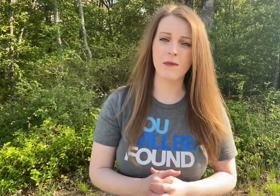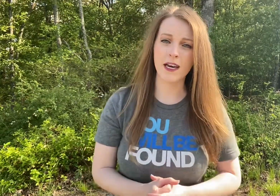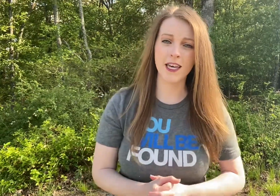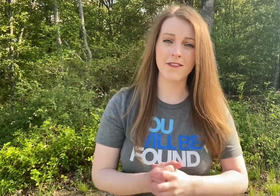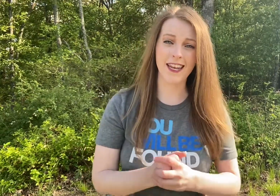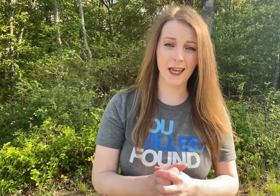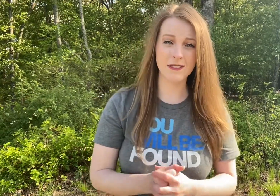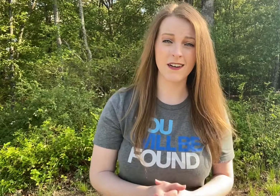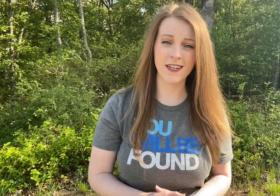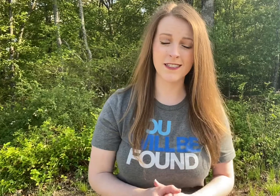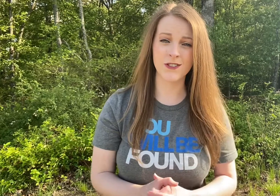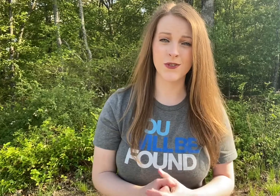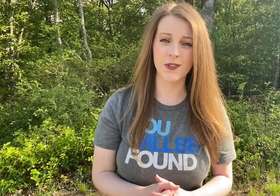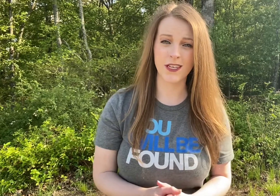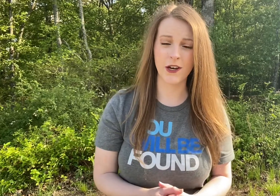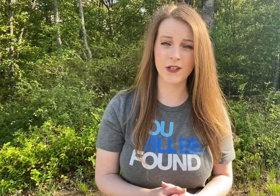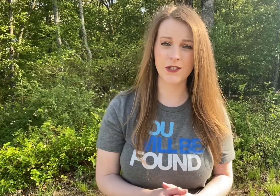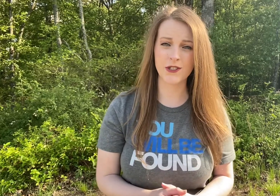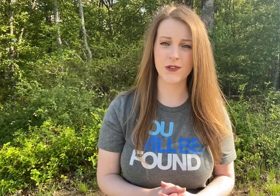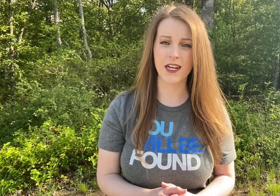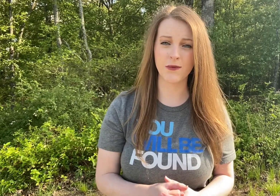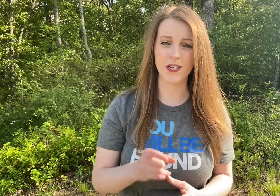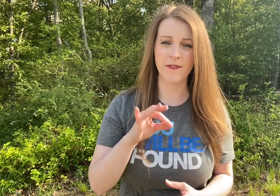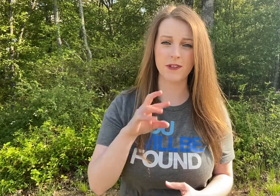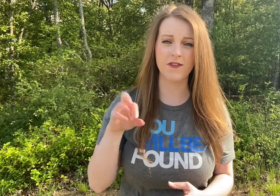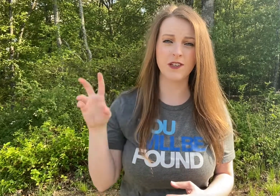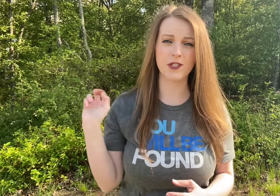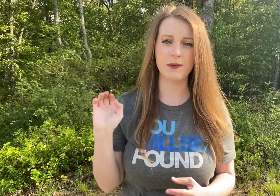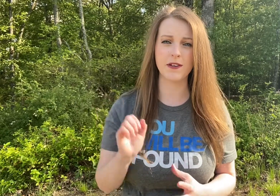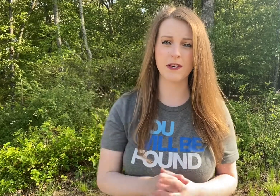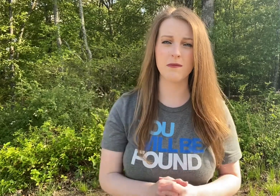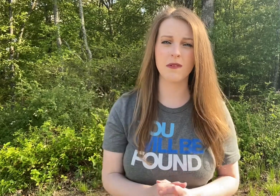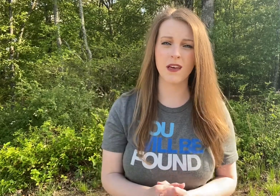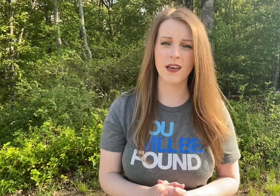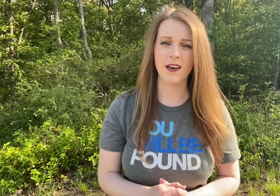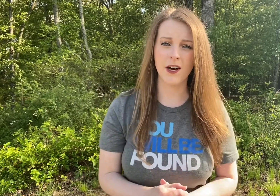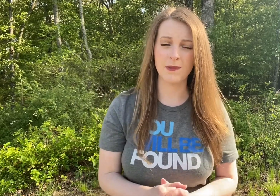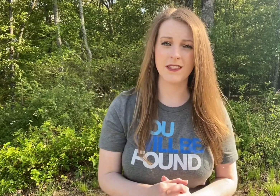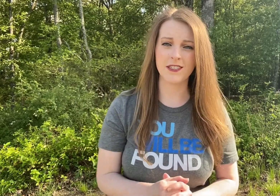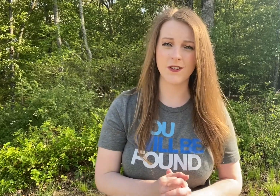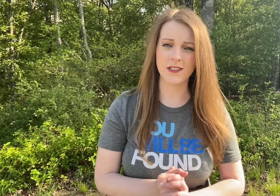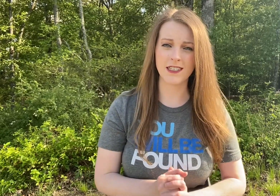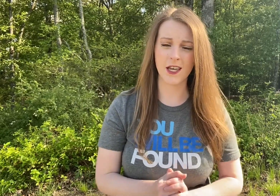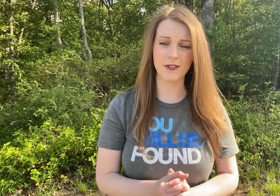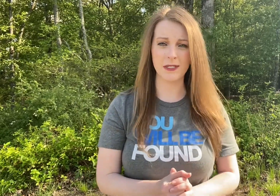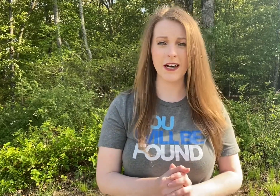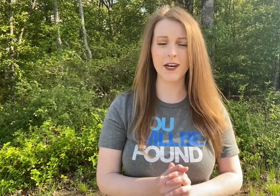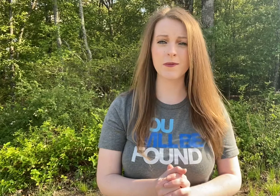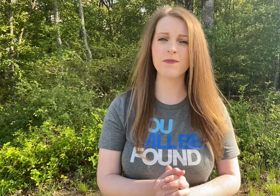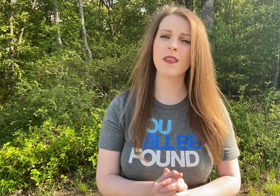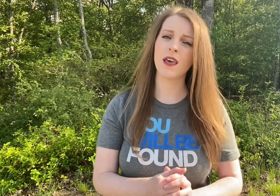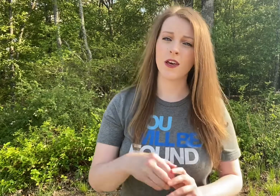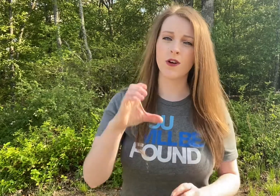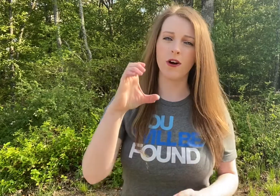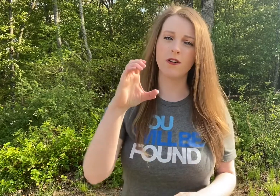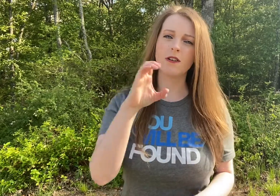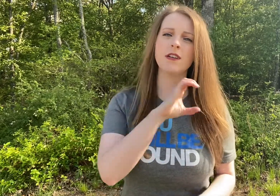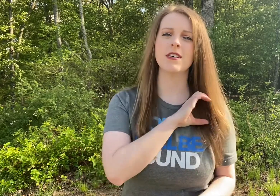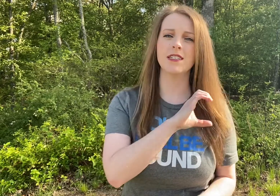gave name signs to two of the characters so that I wouldn't have to finger spell them in the song to save some time. Connor is